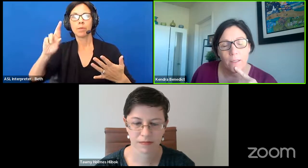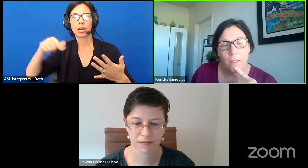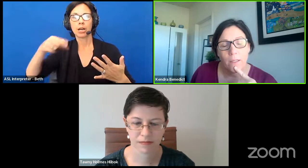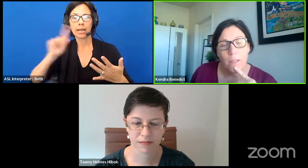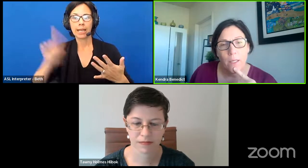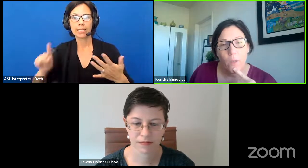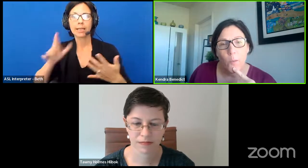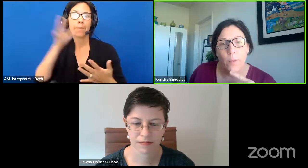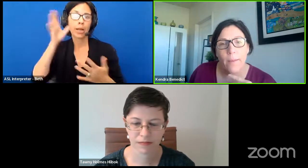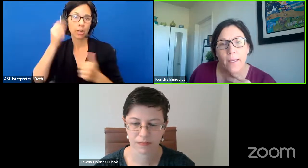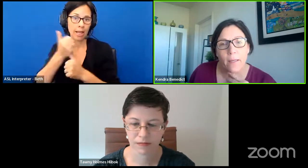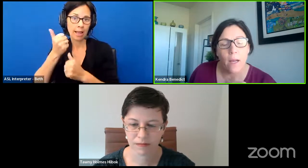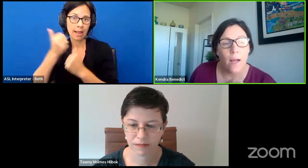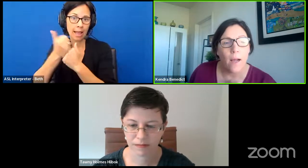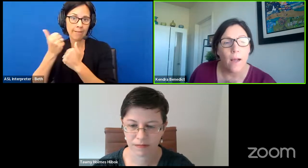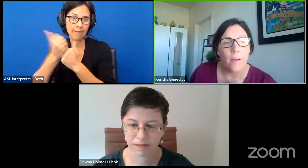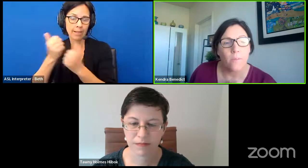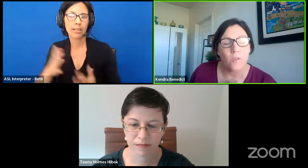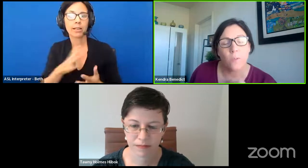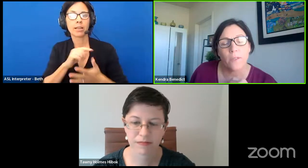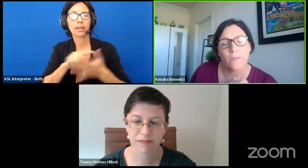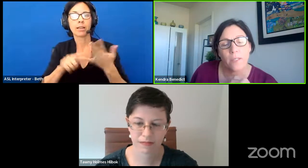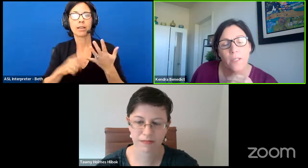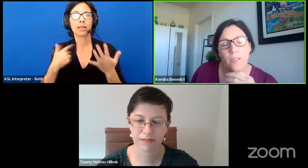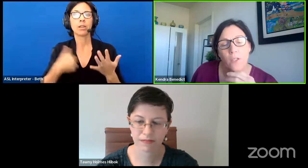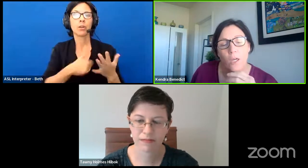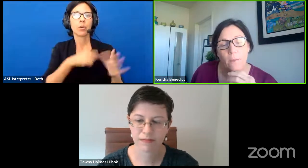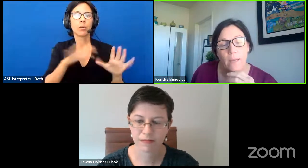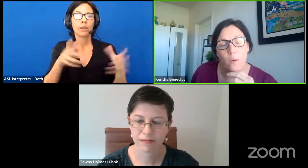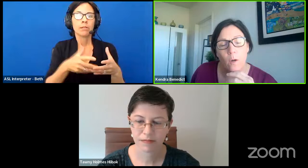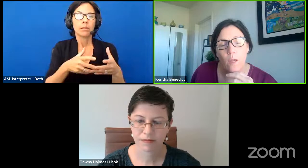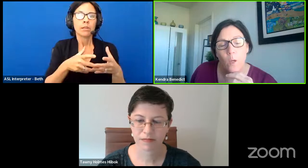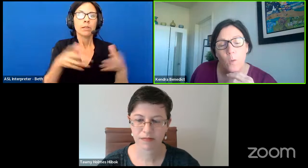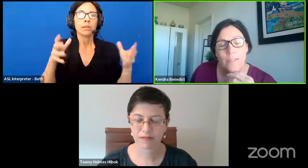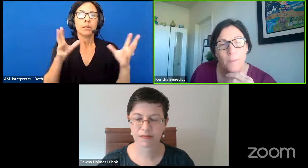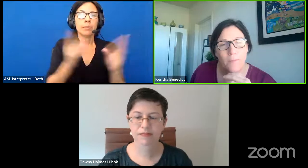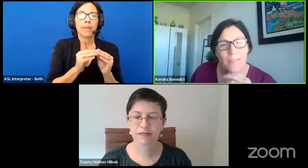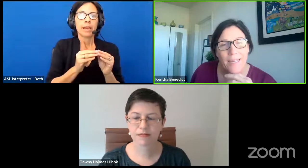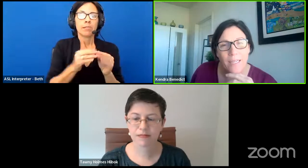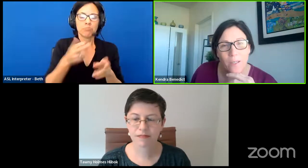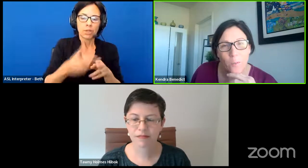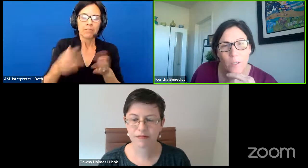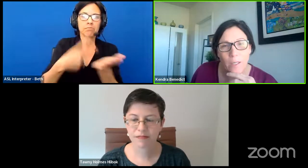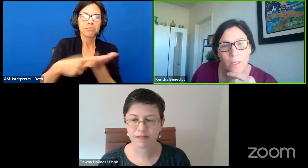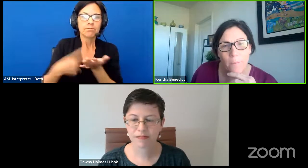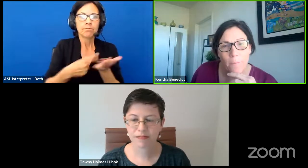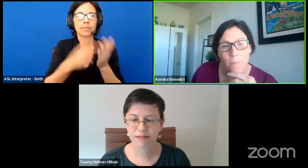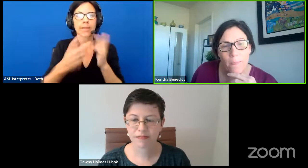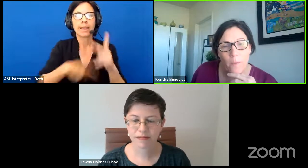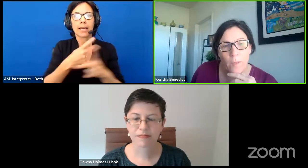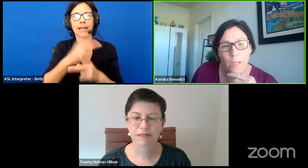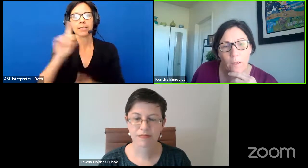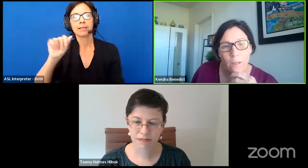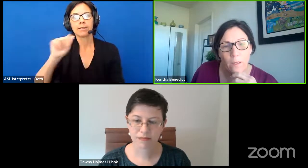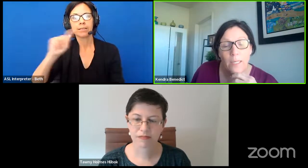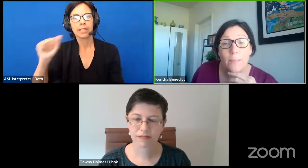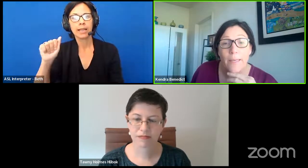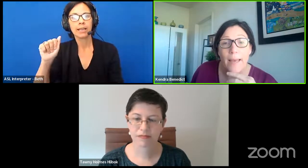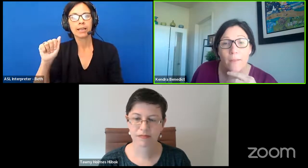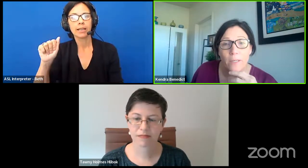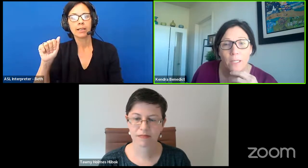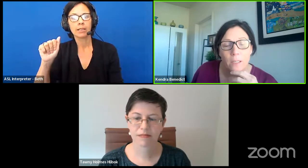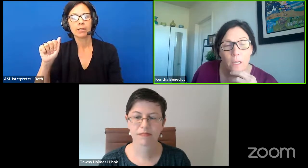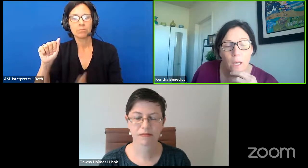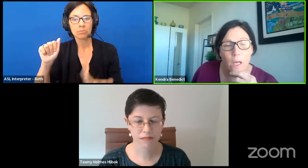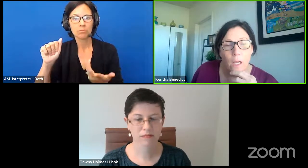advocate. We met to briefly talk about what types of data we need to